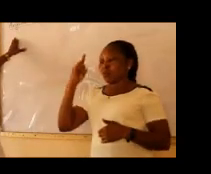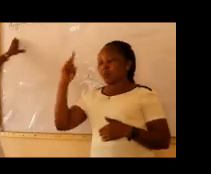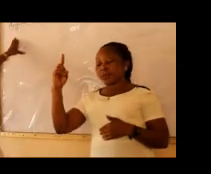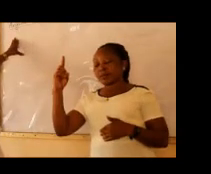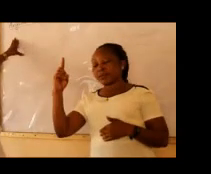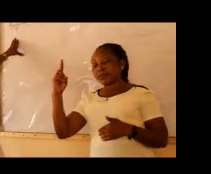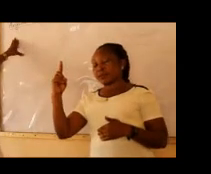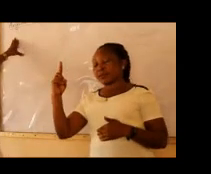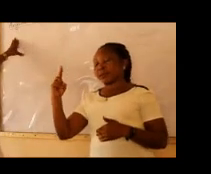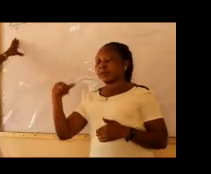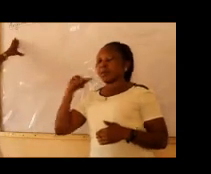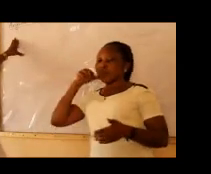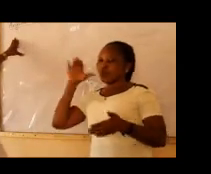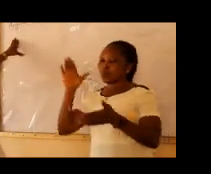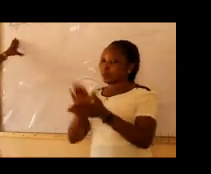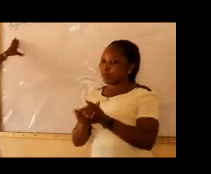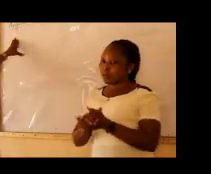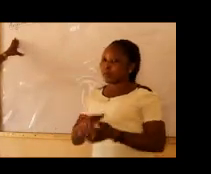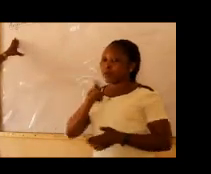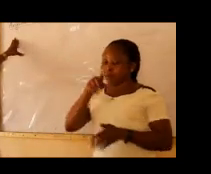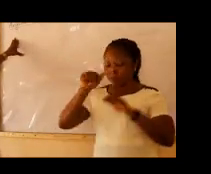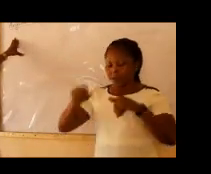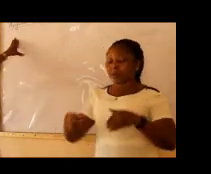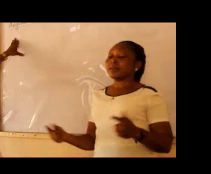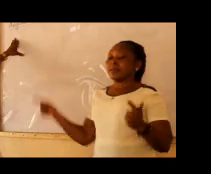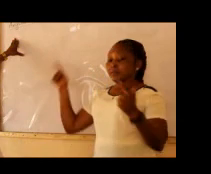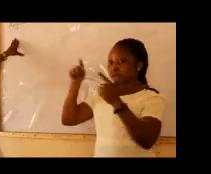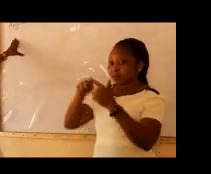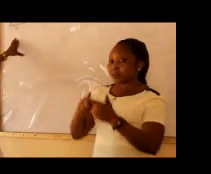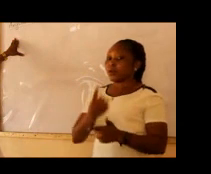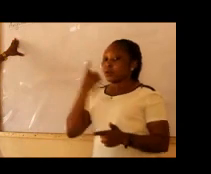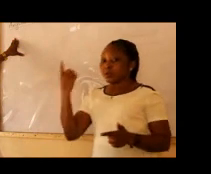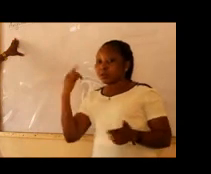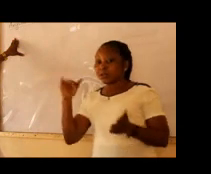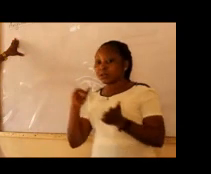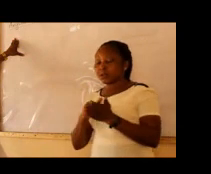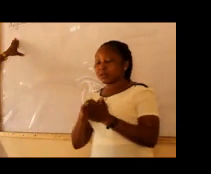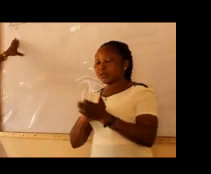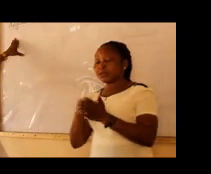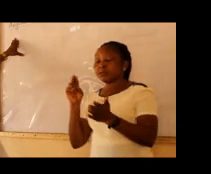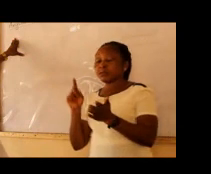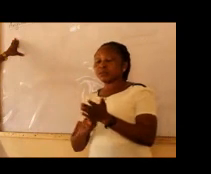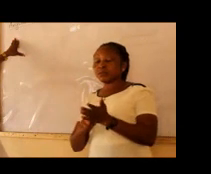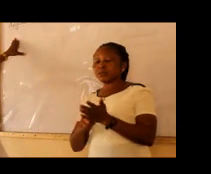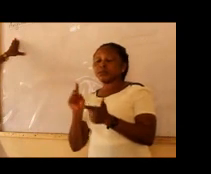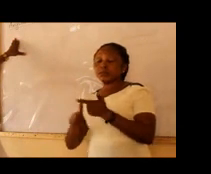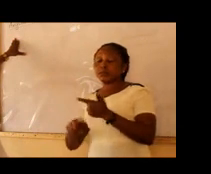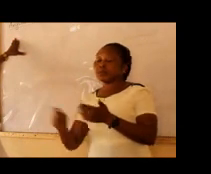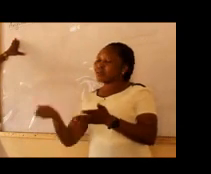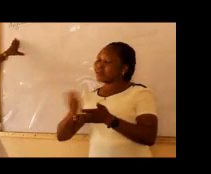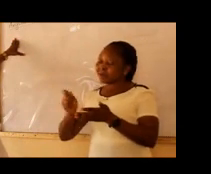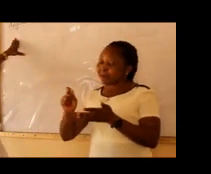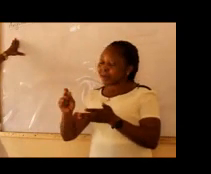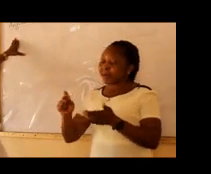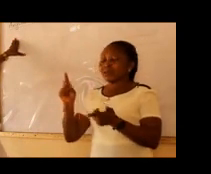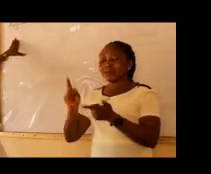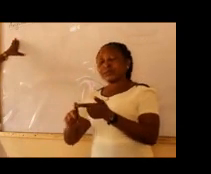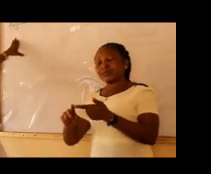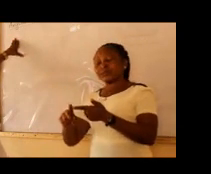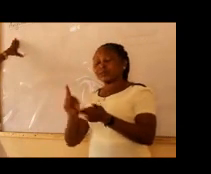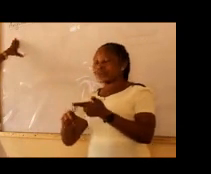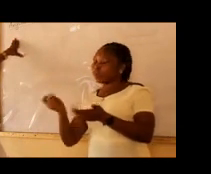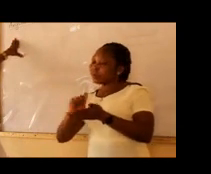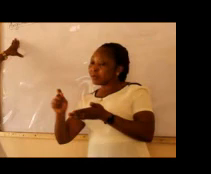Can you still use it and write polygamous and monogamous family is more